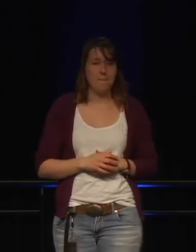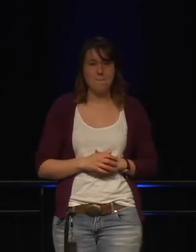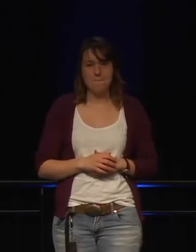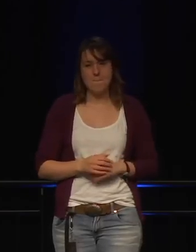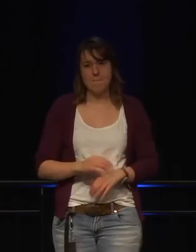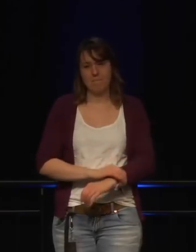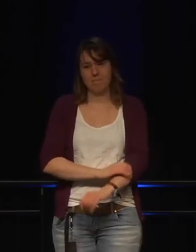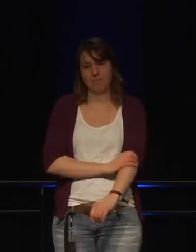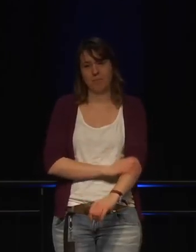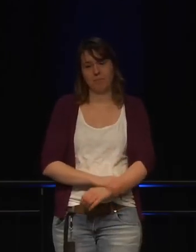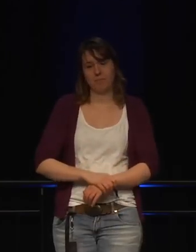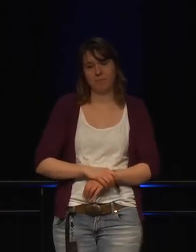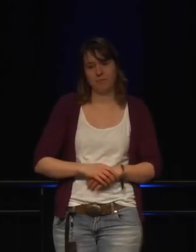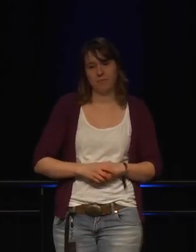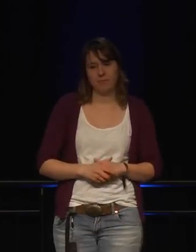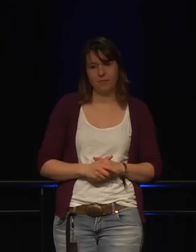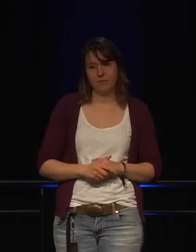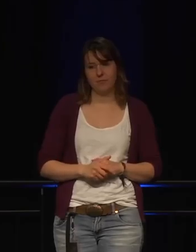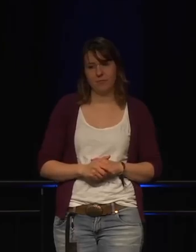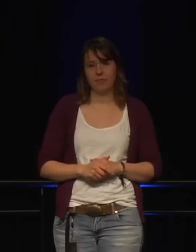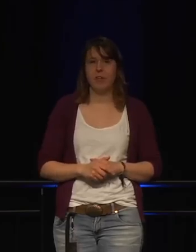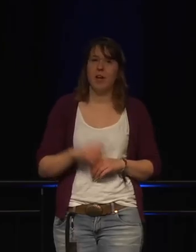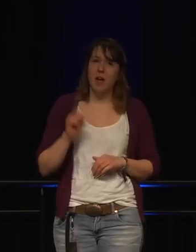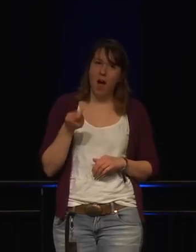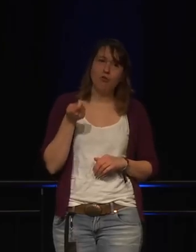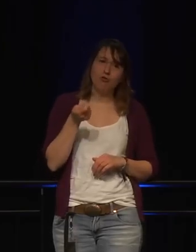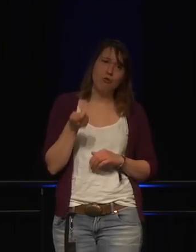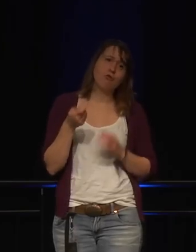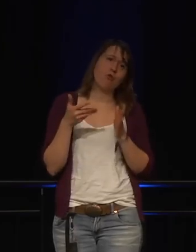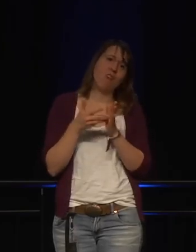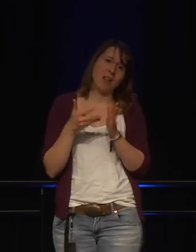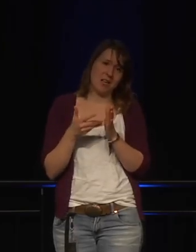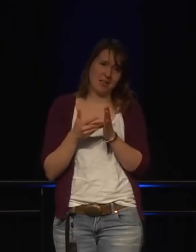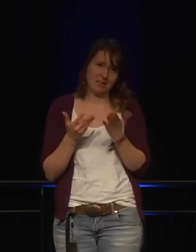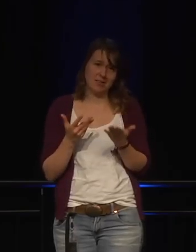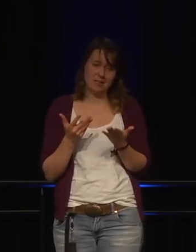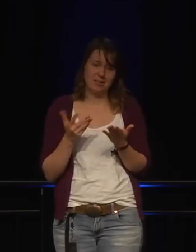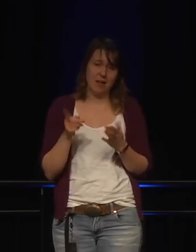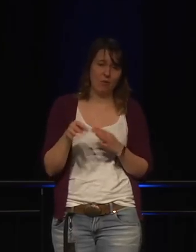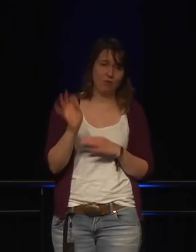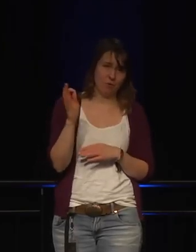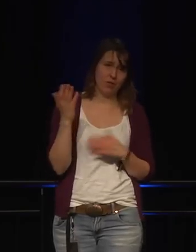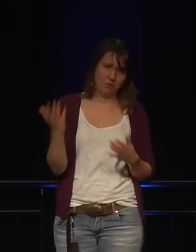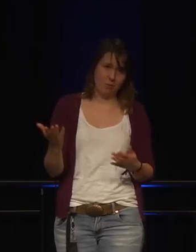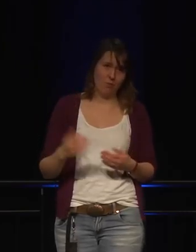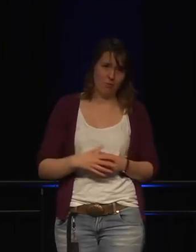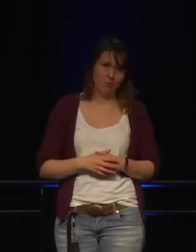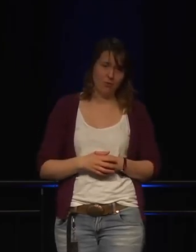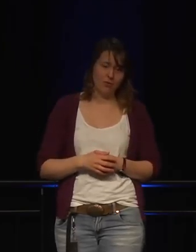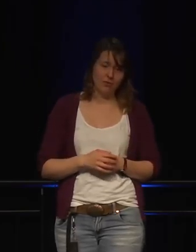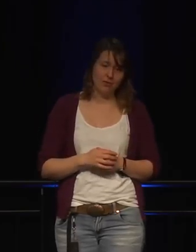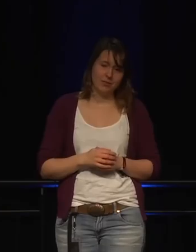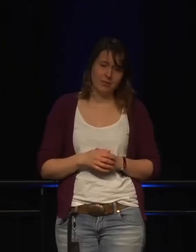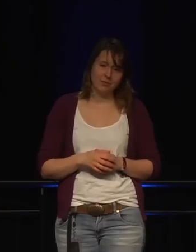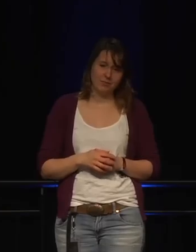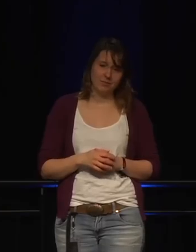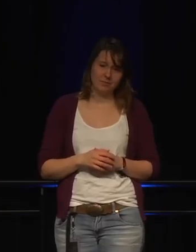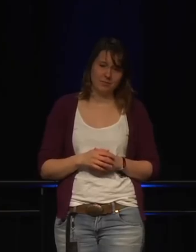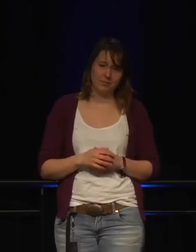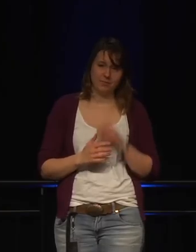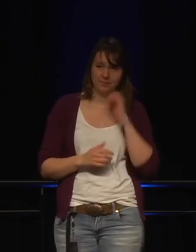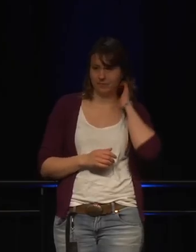other stuff which are not really in the